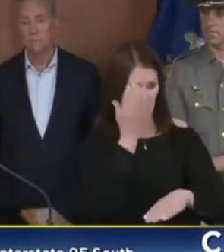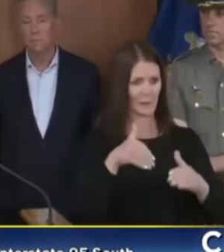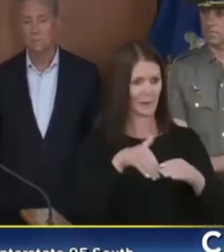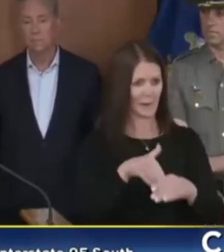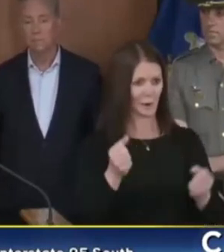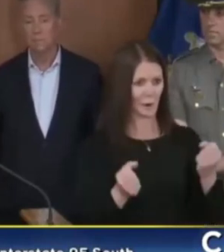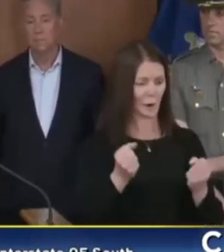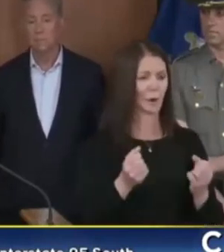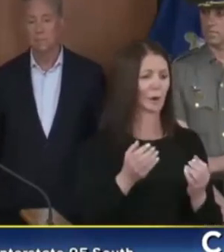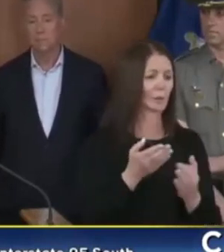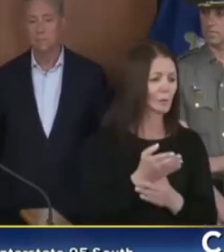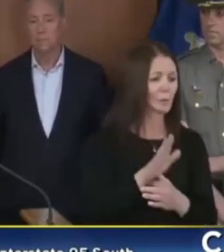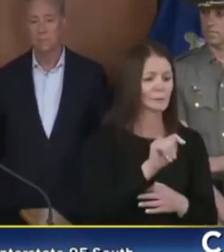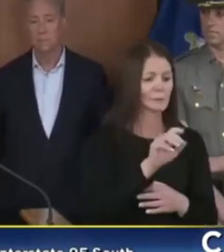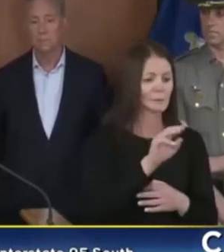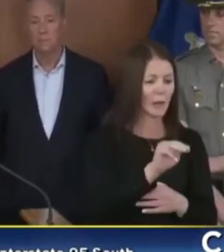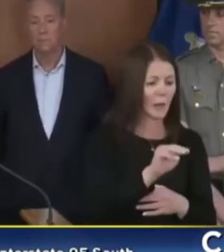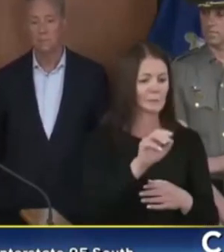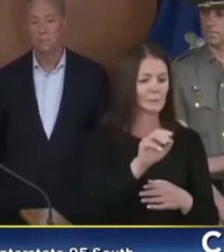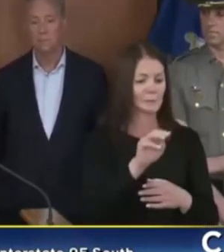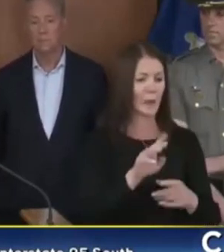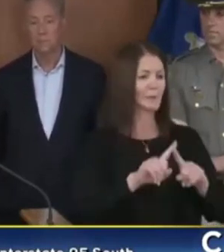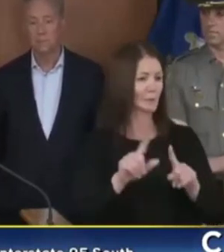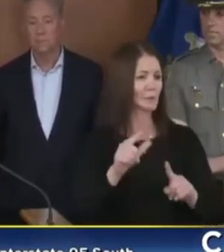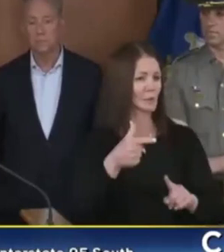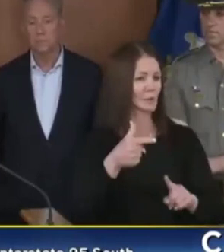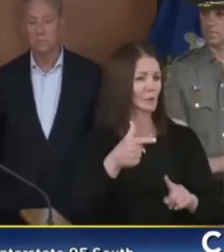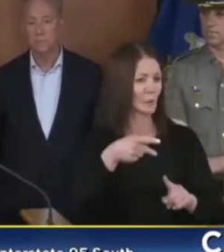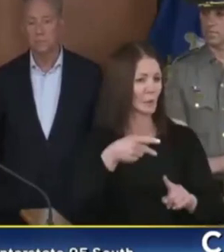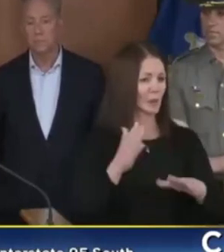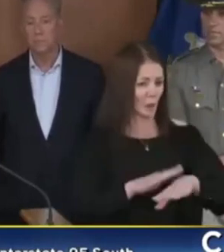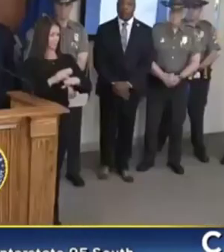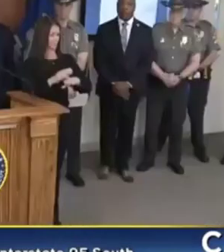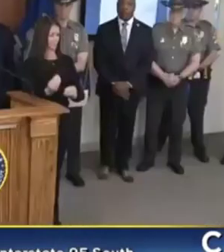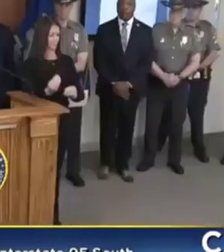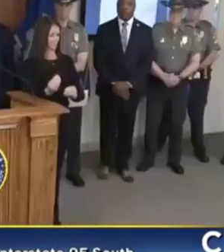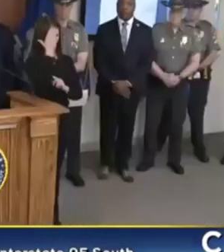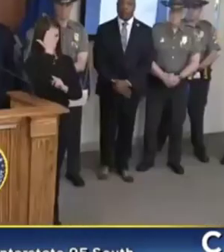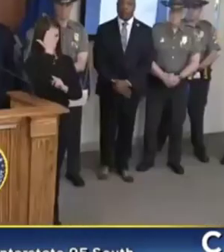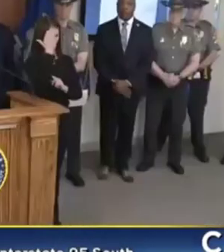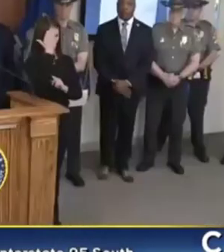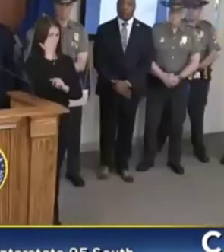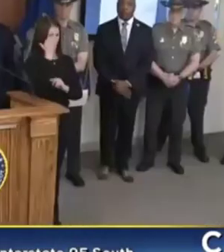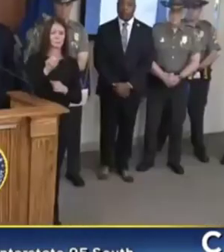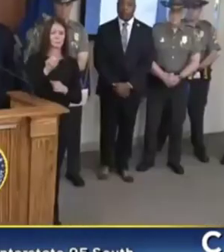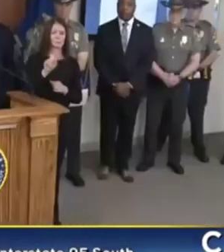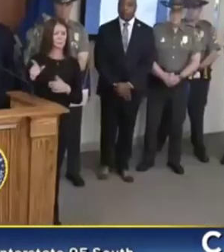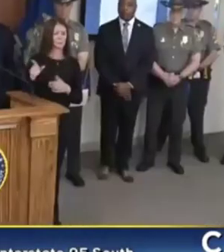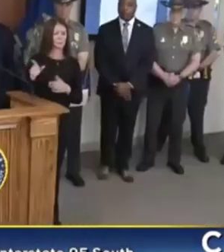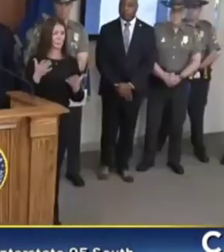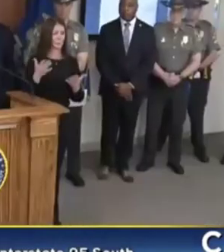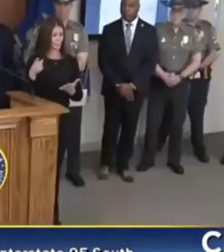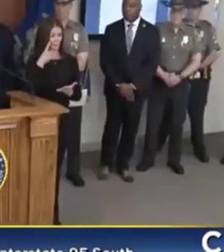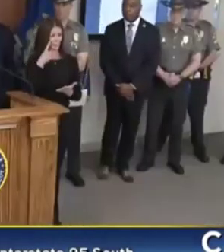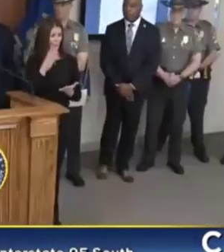through TomTom driveways and other commercial equipment they have. Governor, should you talk about the economic impact you expect a multi-day closure to